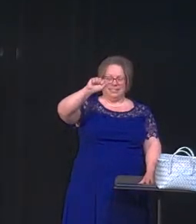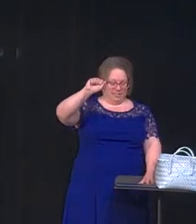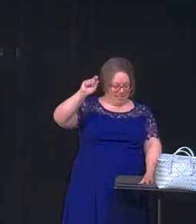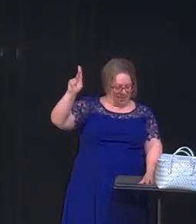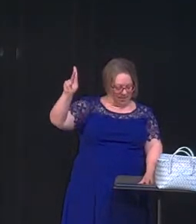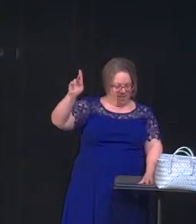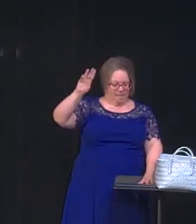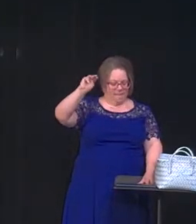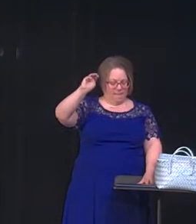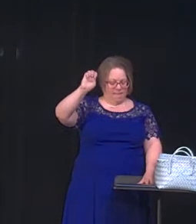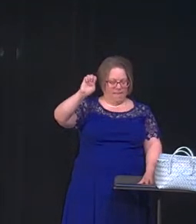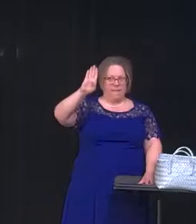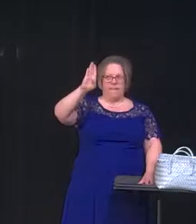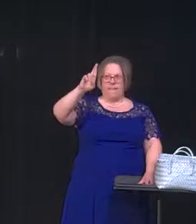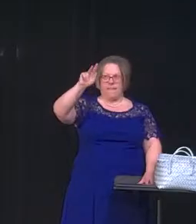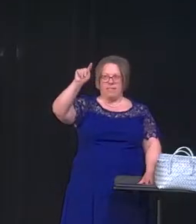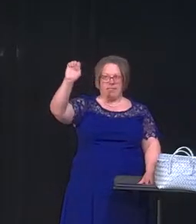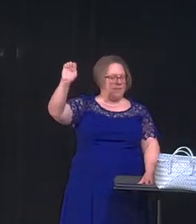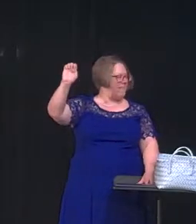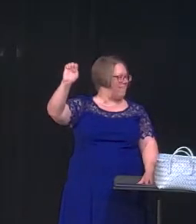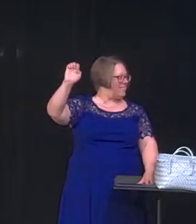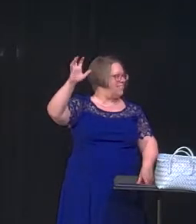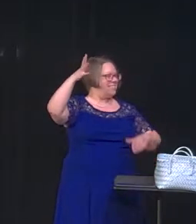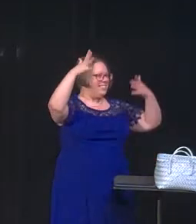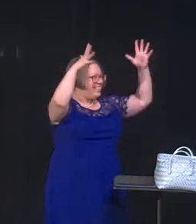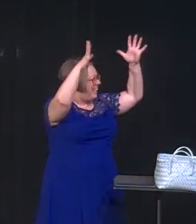Isaac Mebrate.